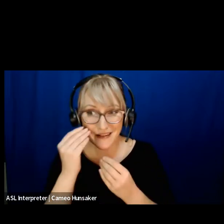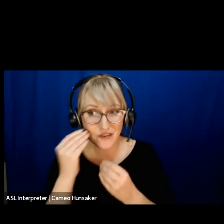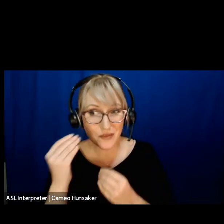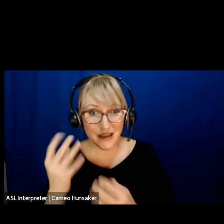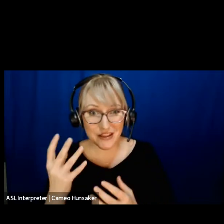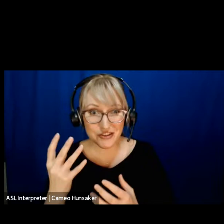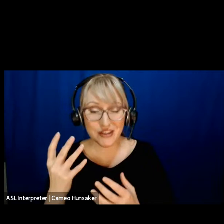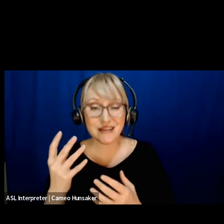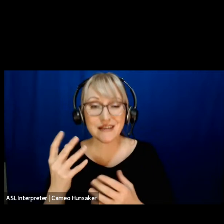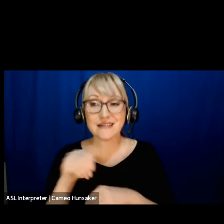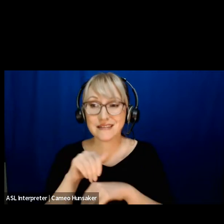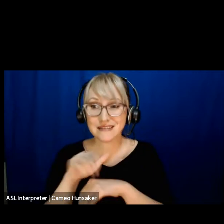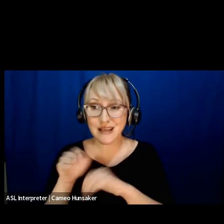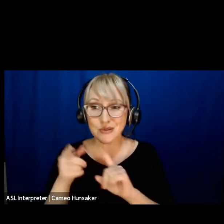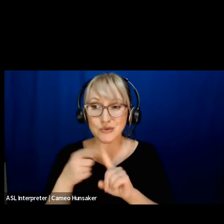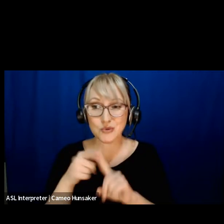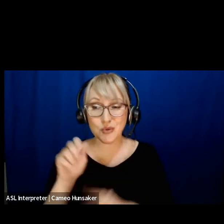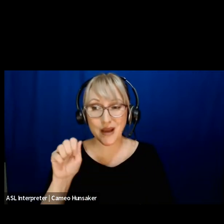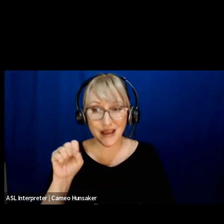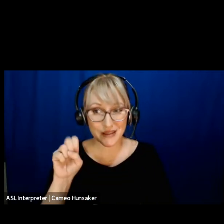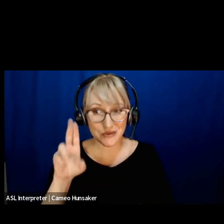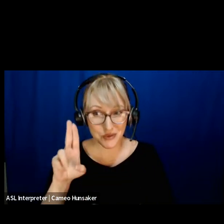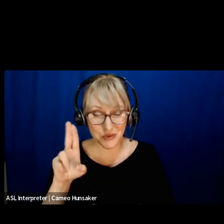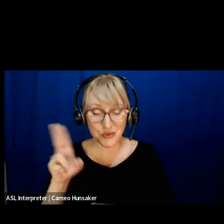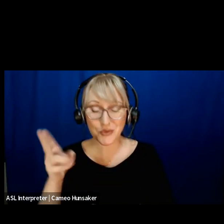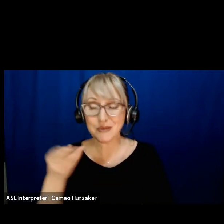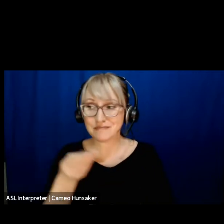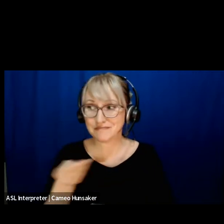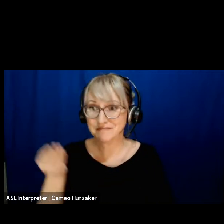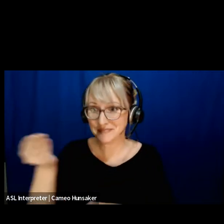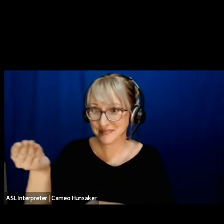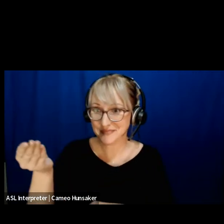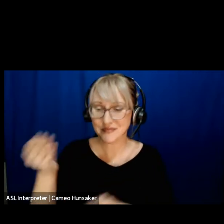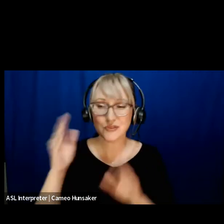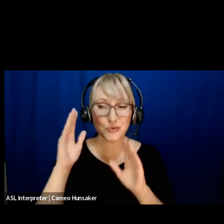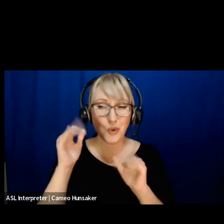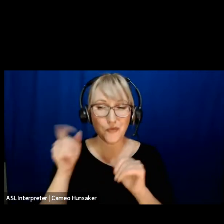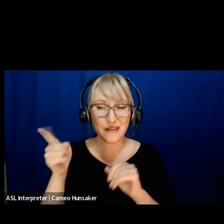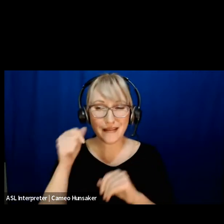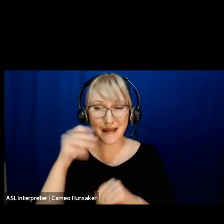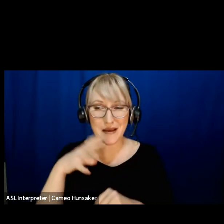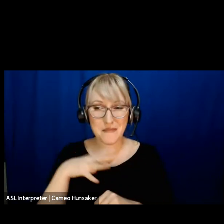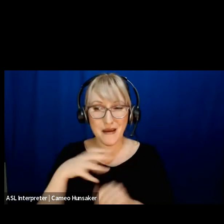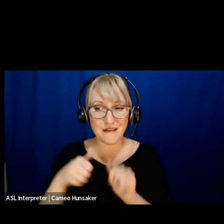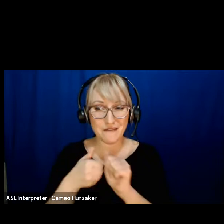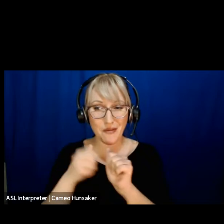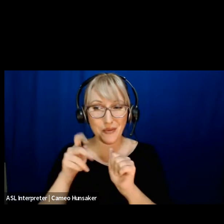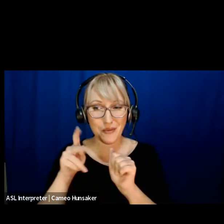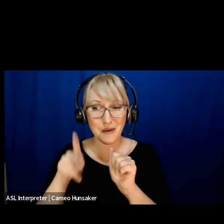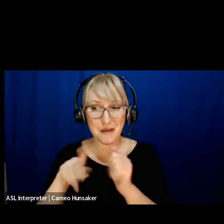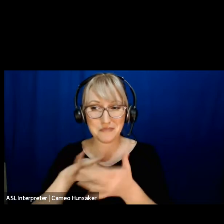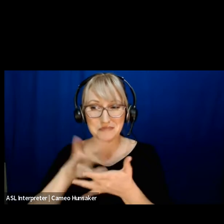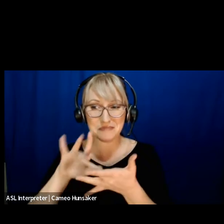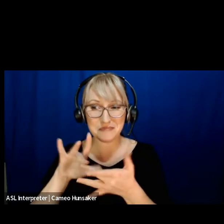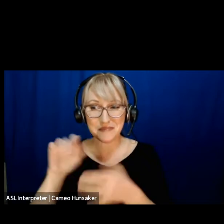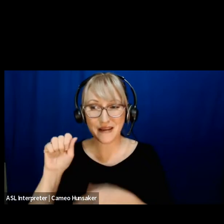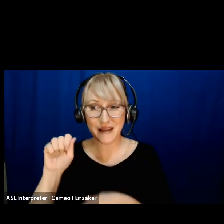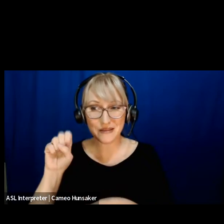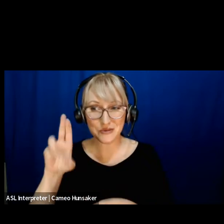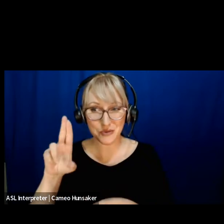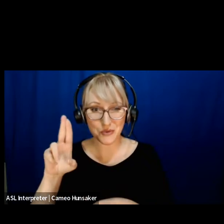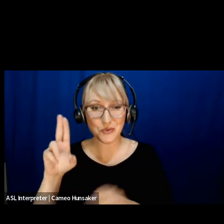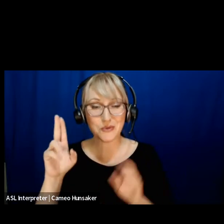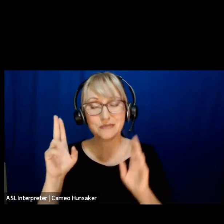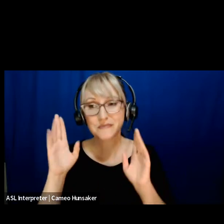to send it to ASU, and then I passed it on to him. So hopefully he followed up with that. And they are now having a